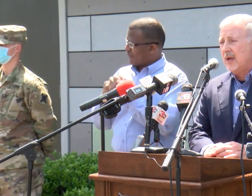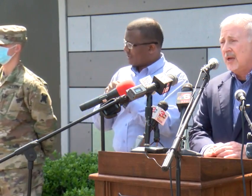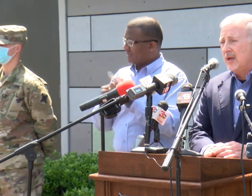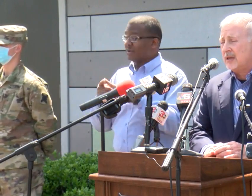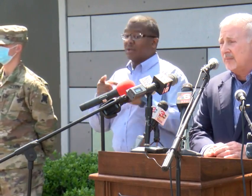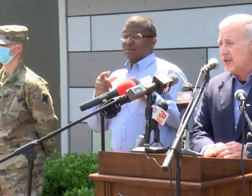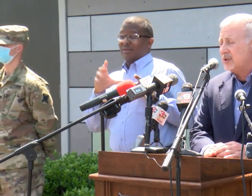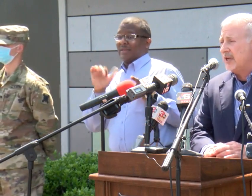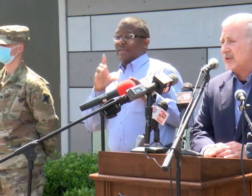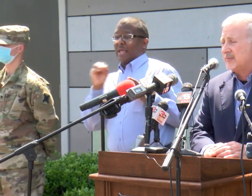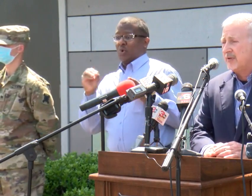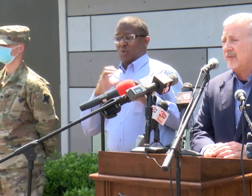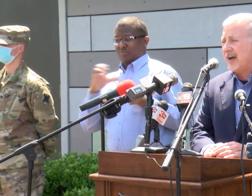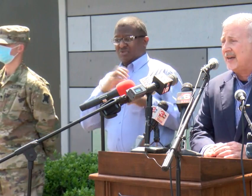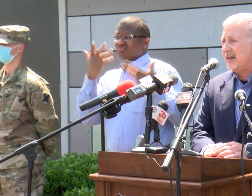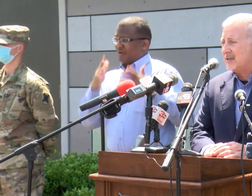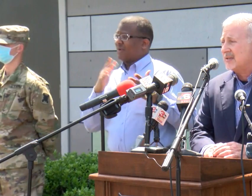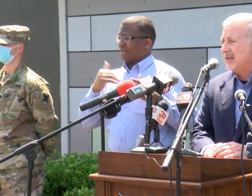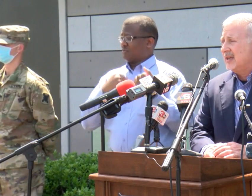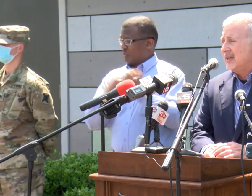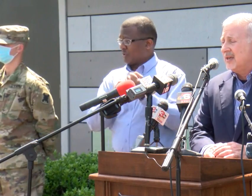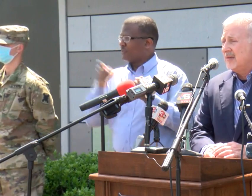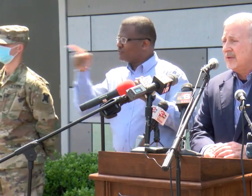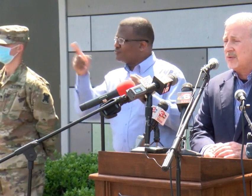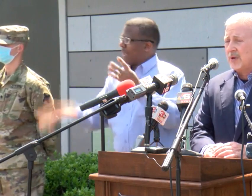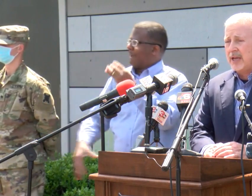Caddo Commission has provided us.